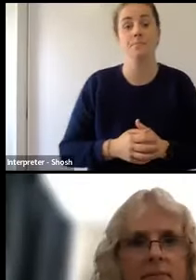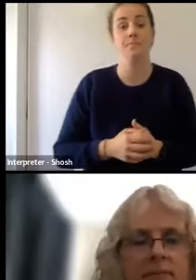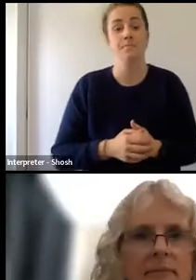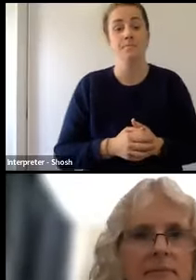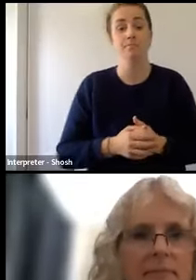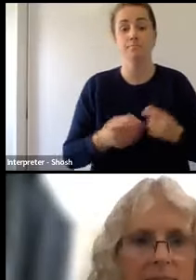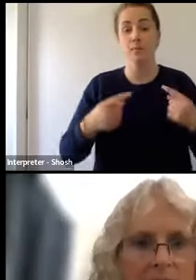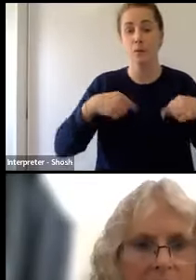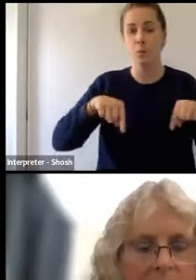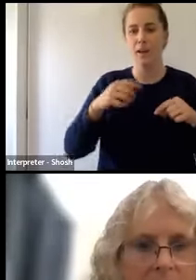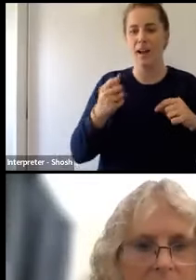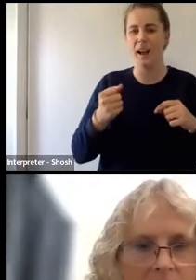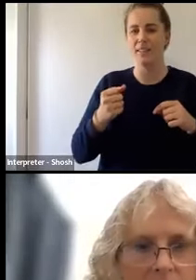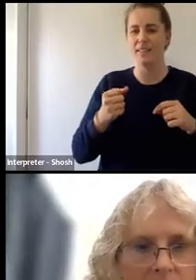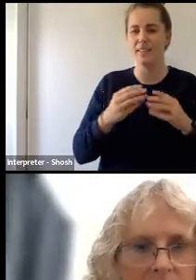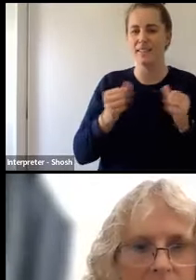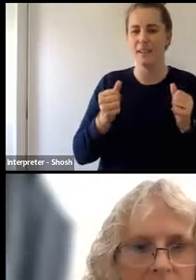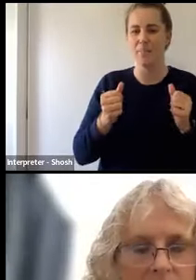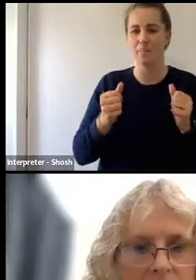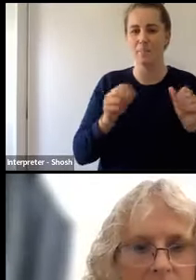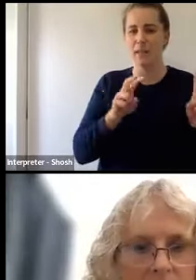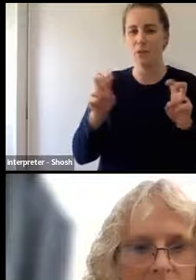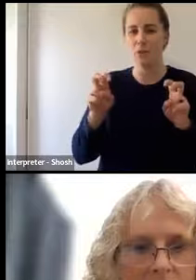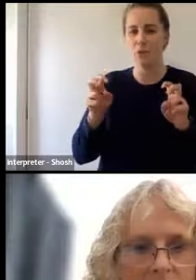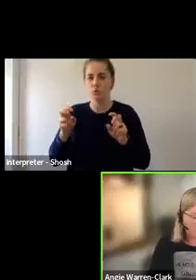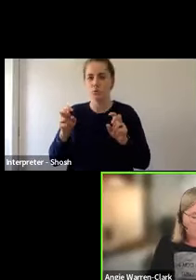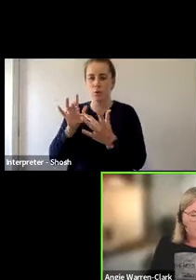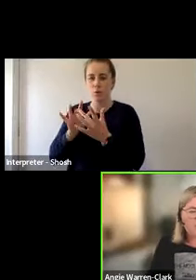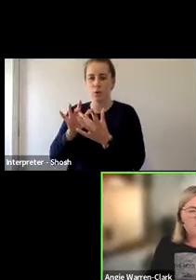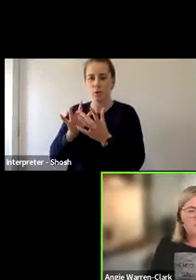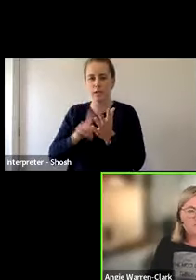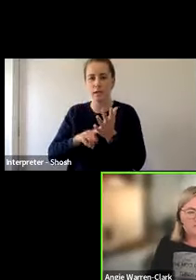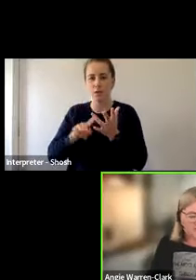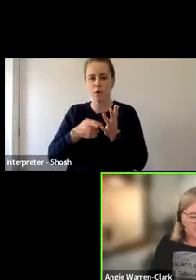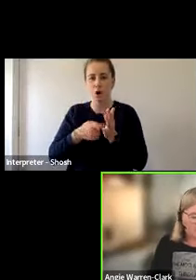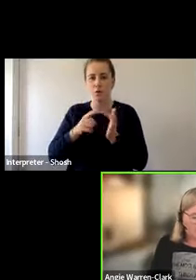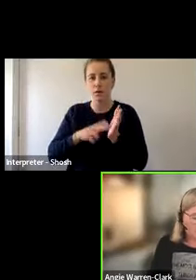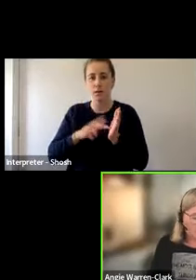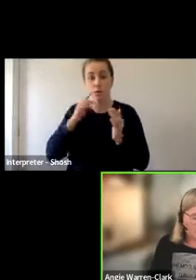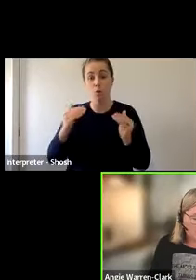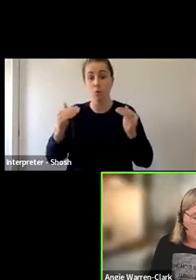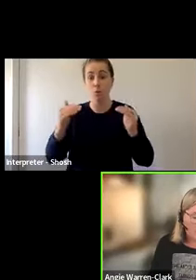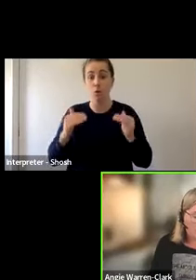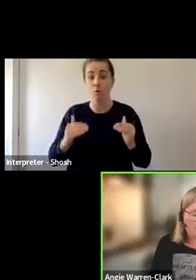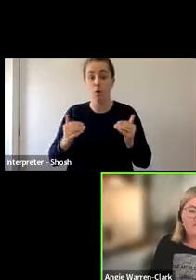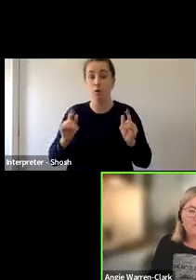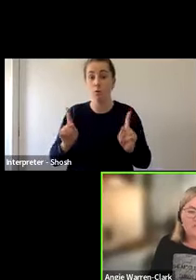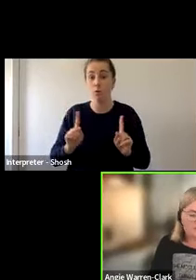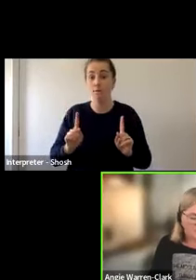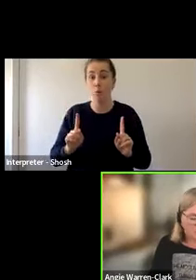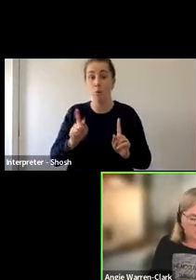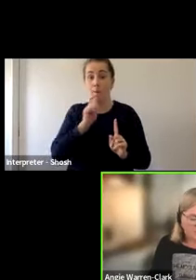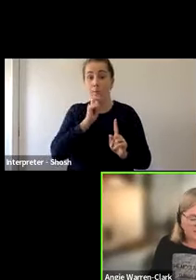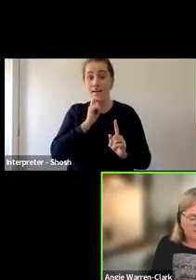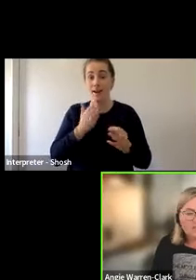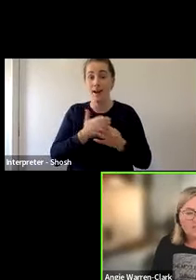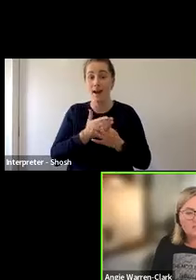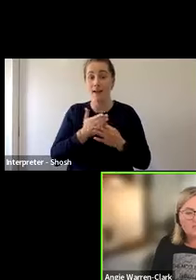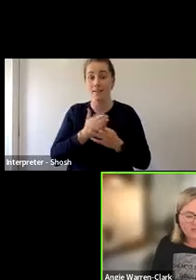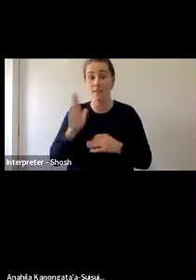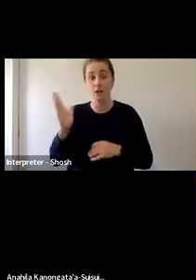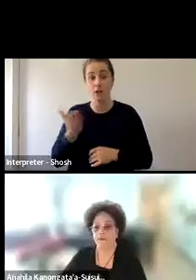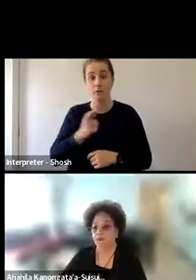We are having a little trouble getting Loren, so we're going to move now directly to Media Access Charitable